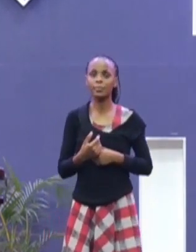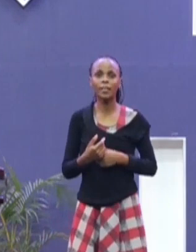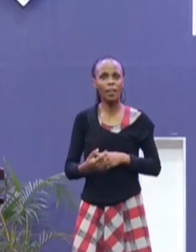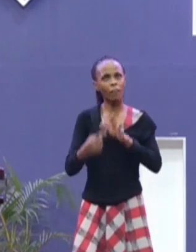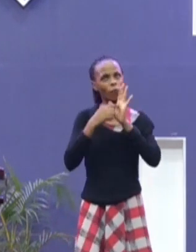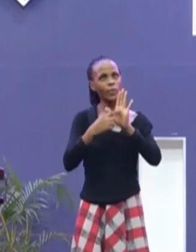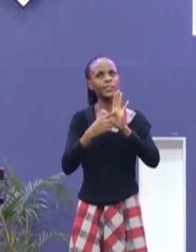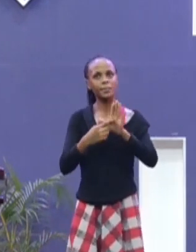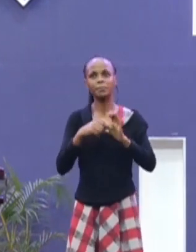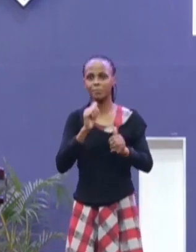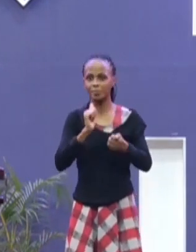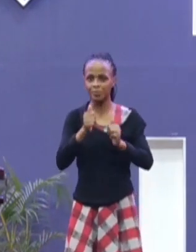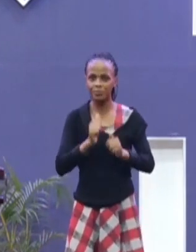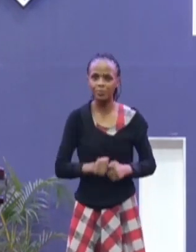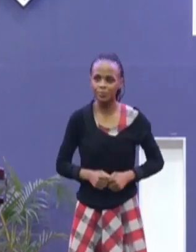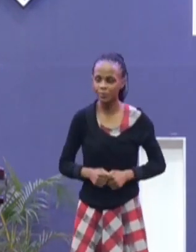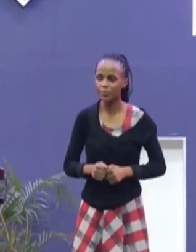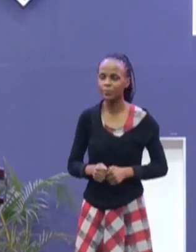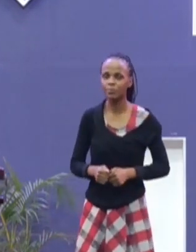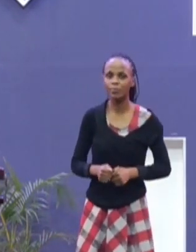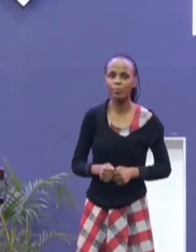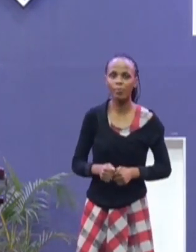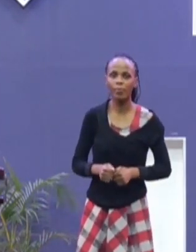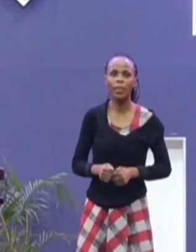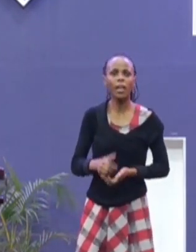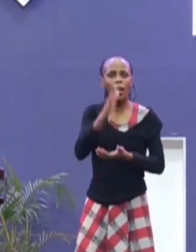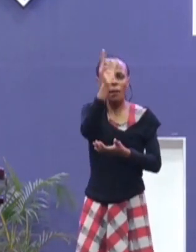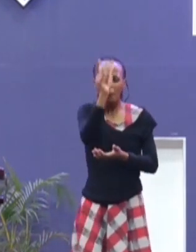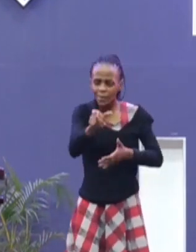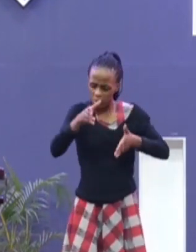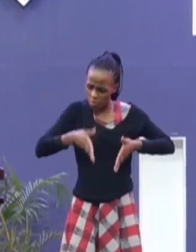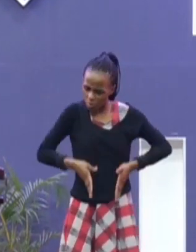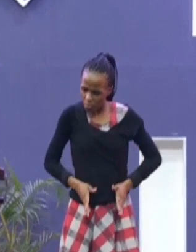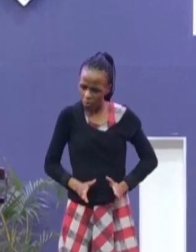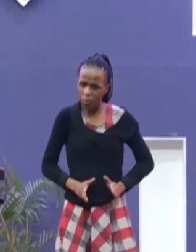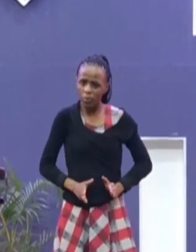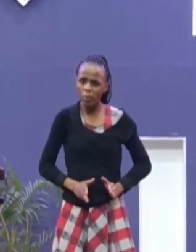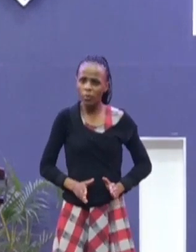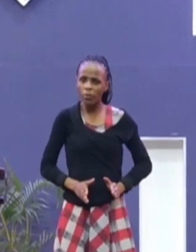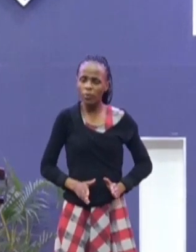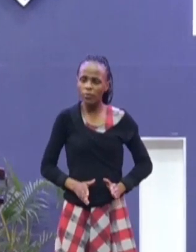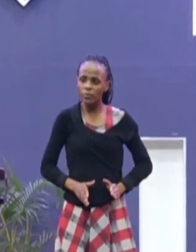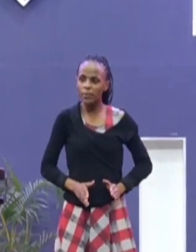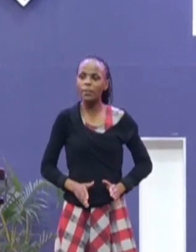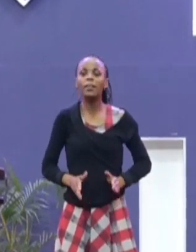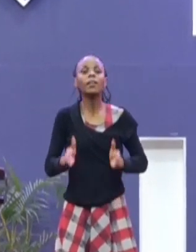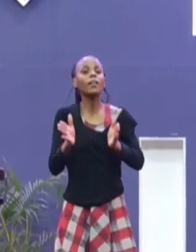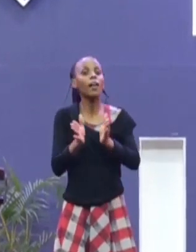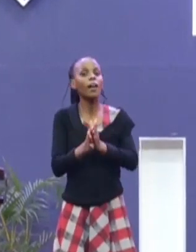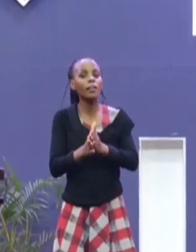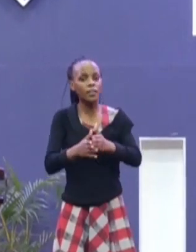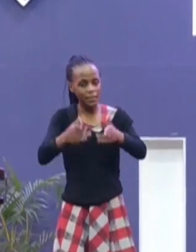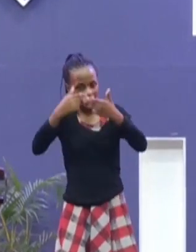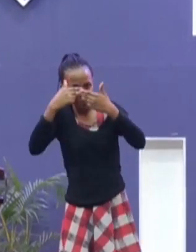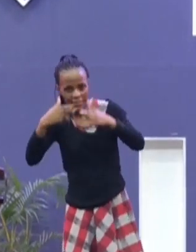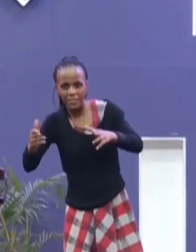just take examples. Kampawe chokulabirako. Someone is born omuntu wazalibwa and is initiated